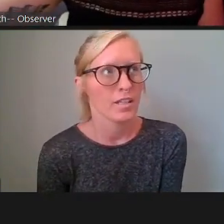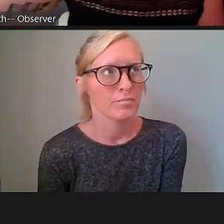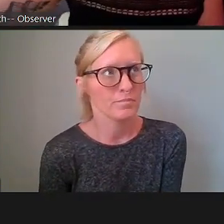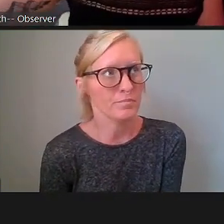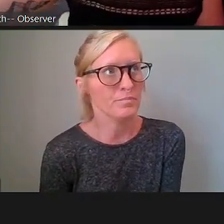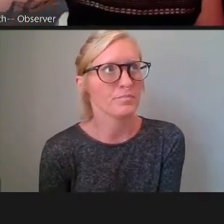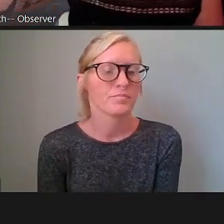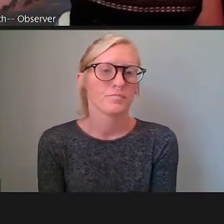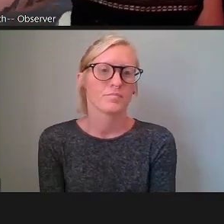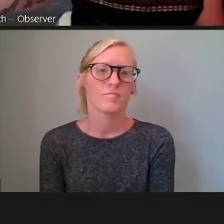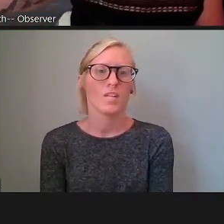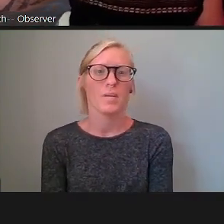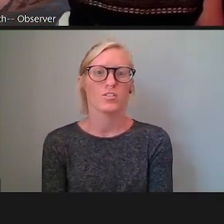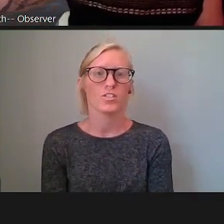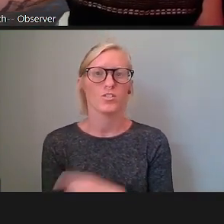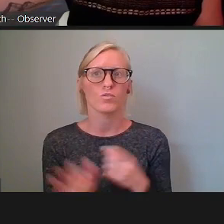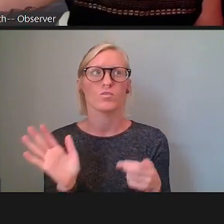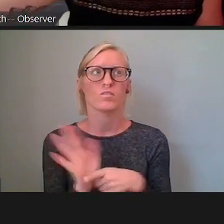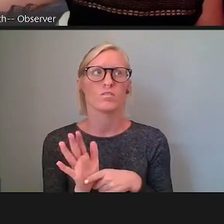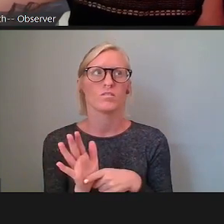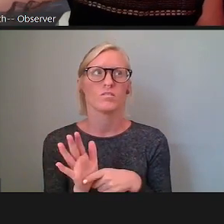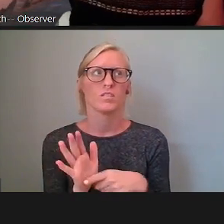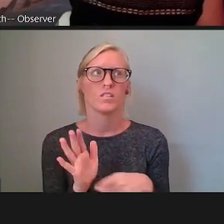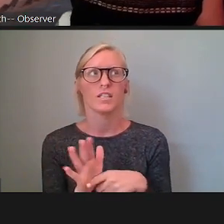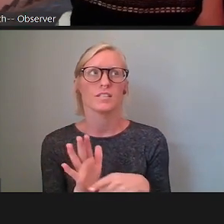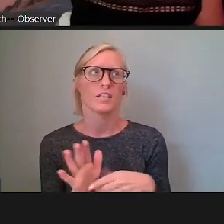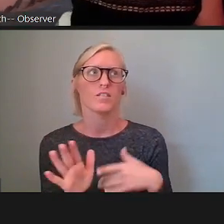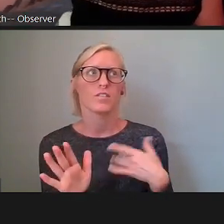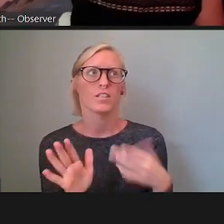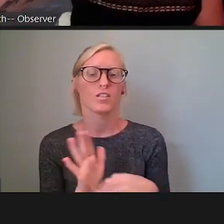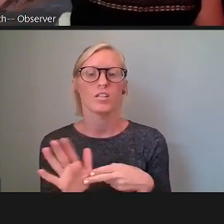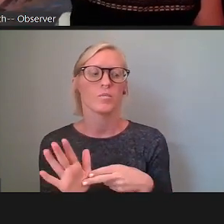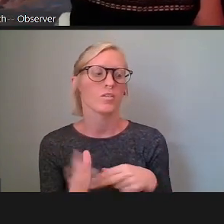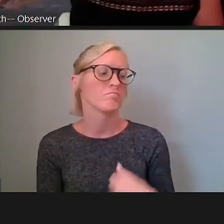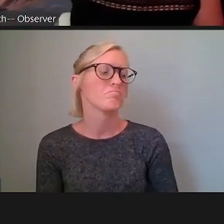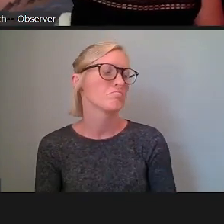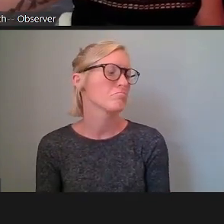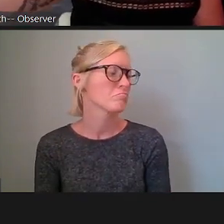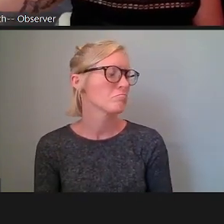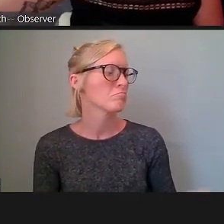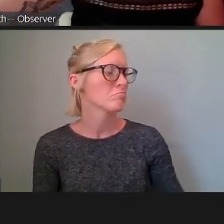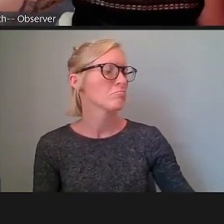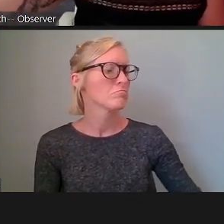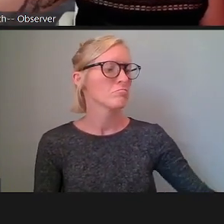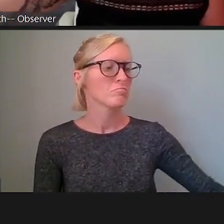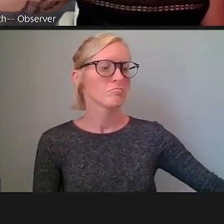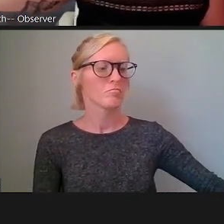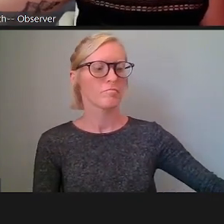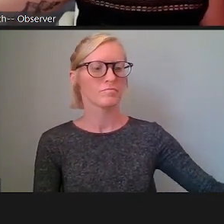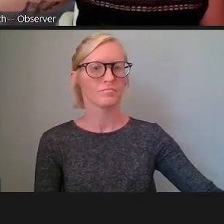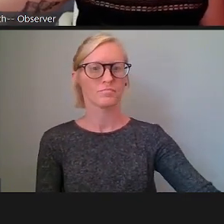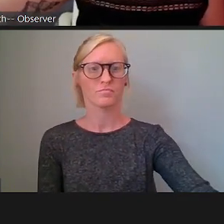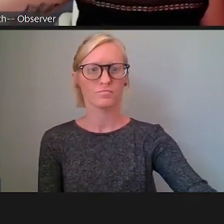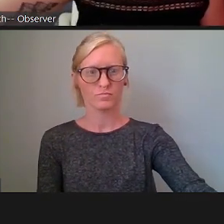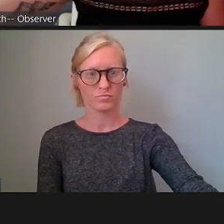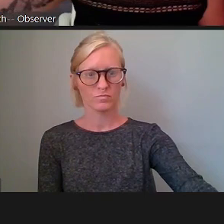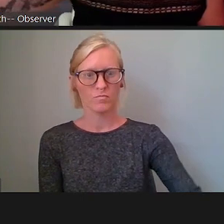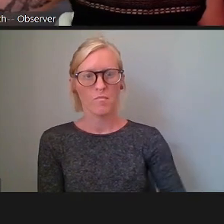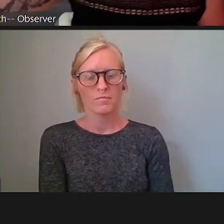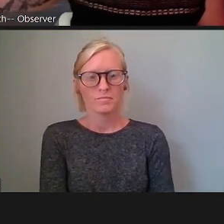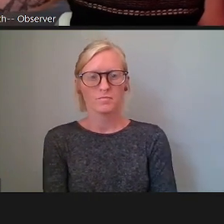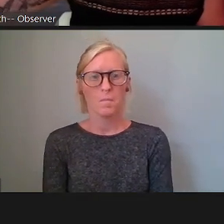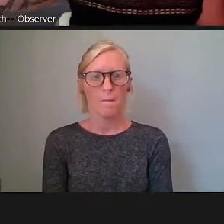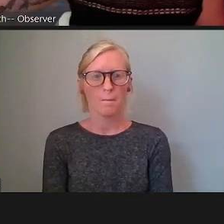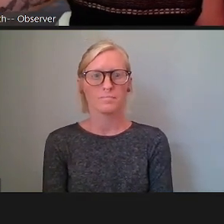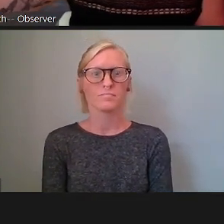and then I might just use like negative feeling or label. Yeah, mine comes up when it talks